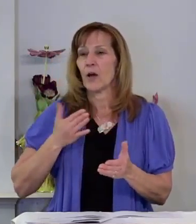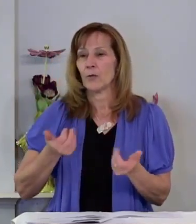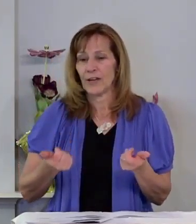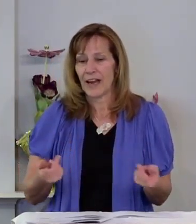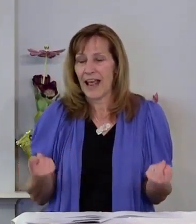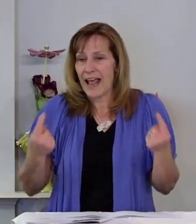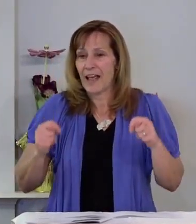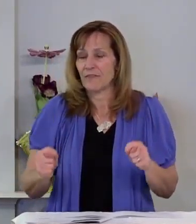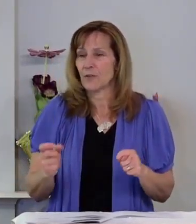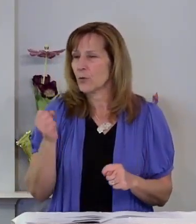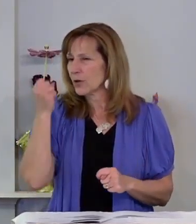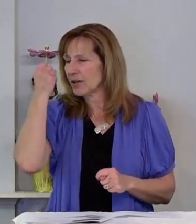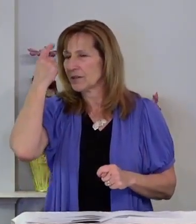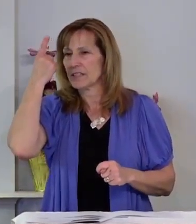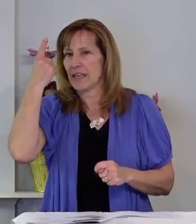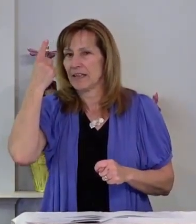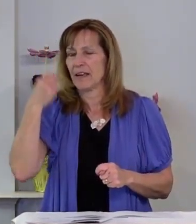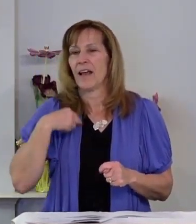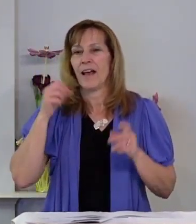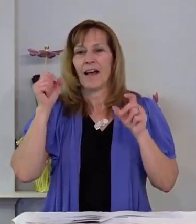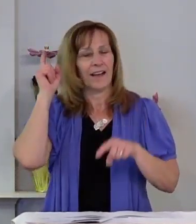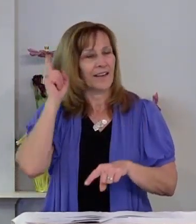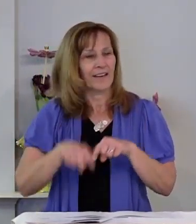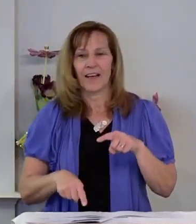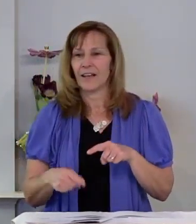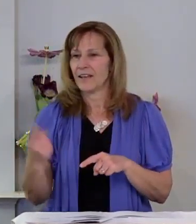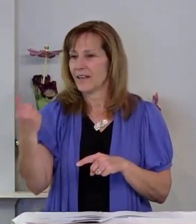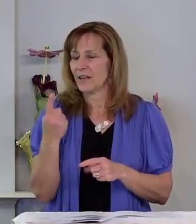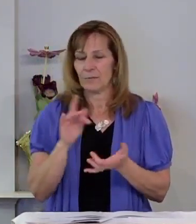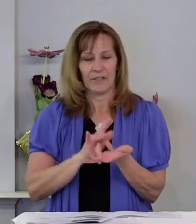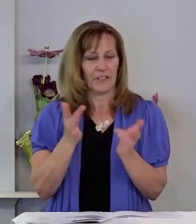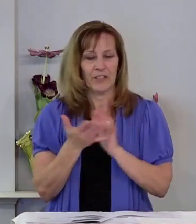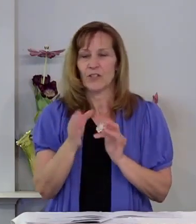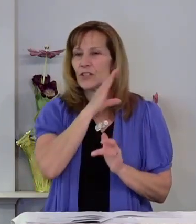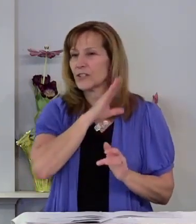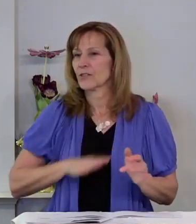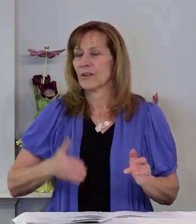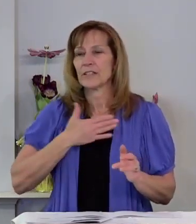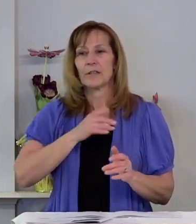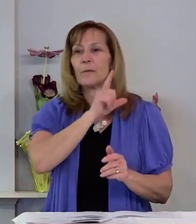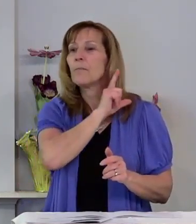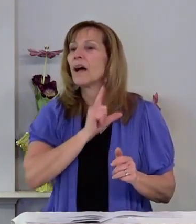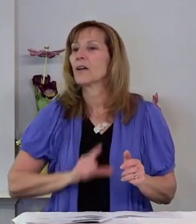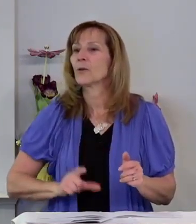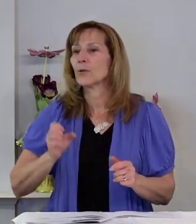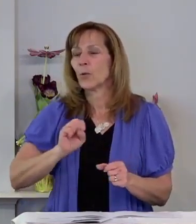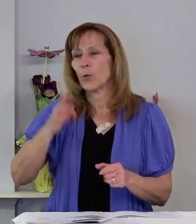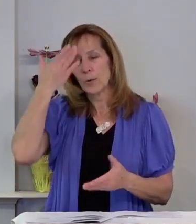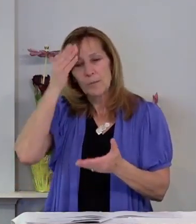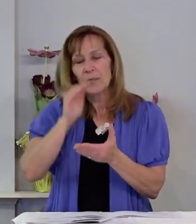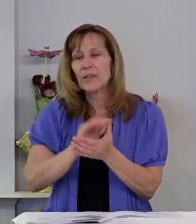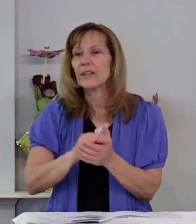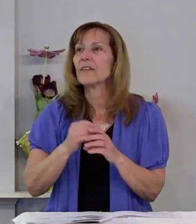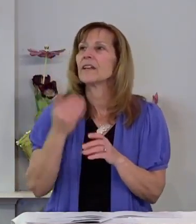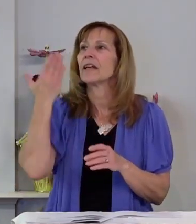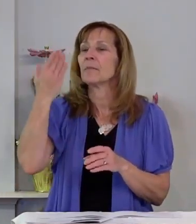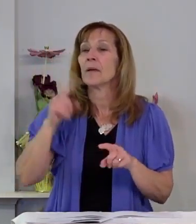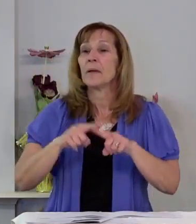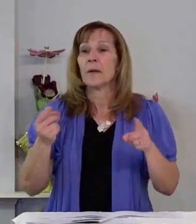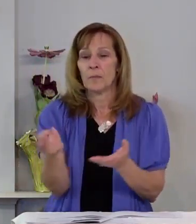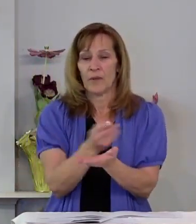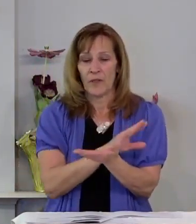or understanding, I cannot come to Jesus Christ my Lord or believe in him. But